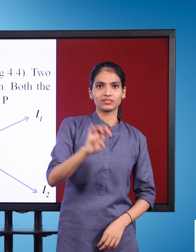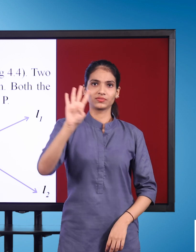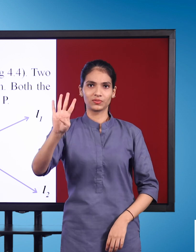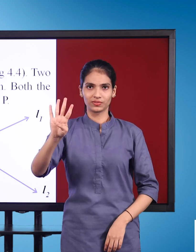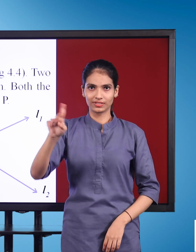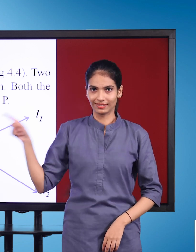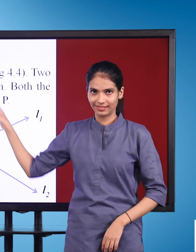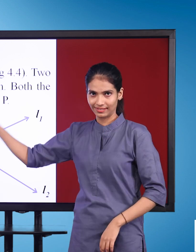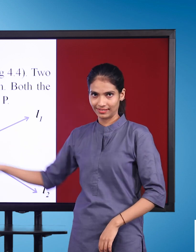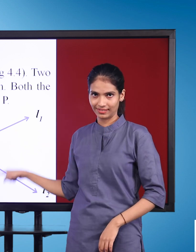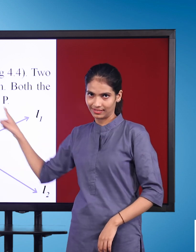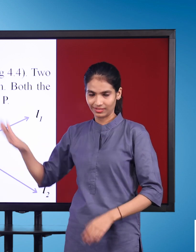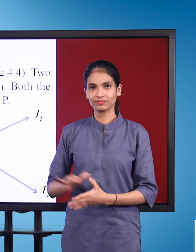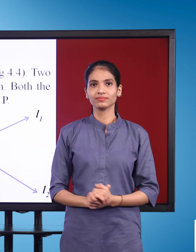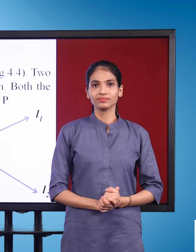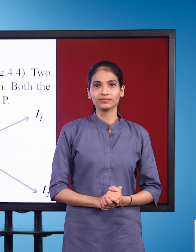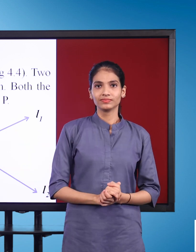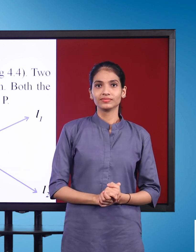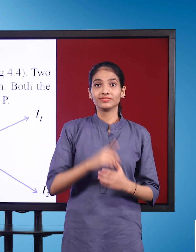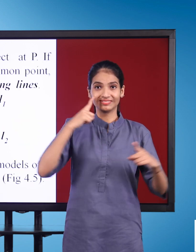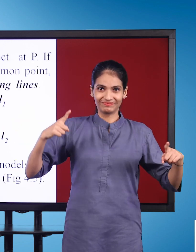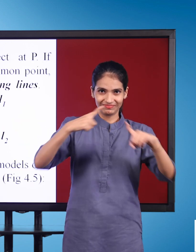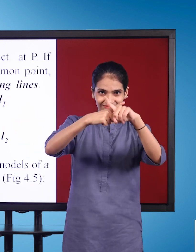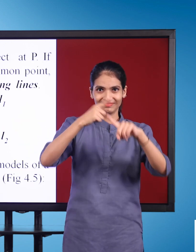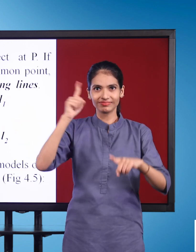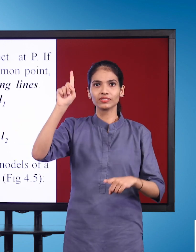the lines pass through point P.